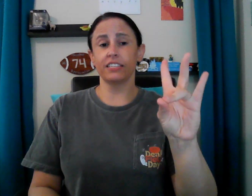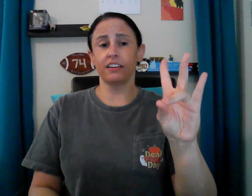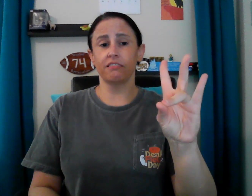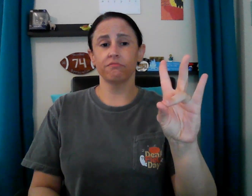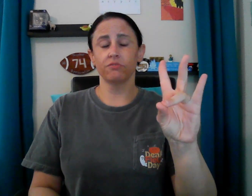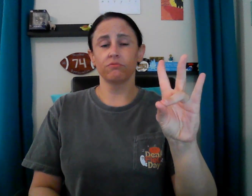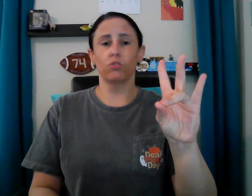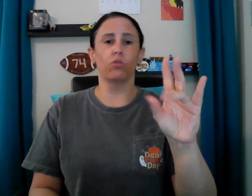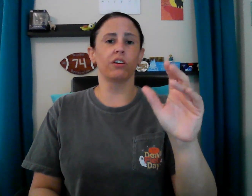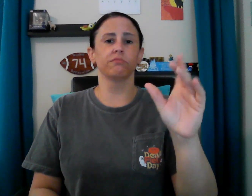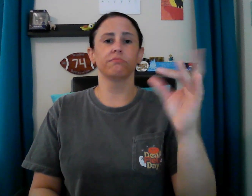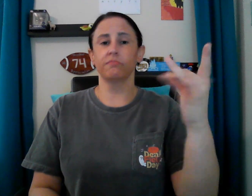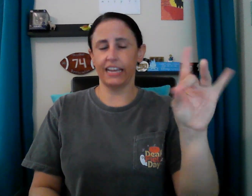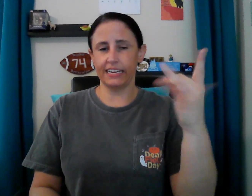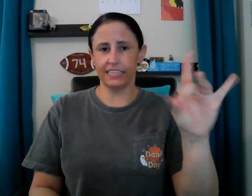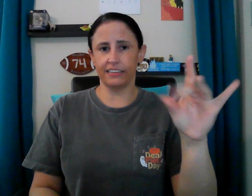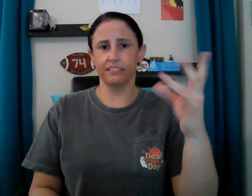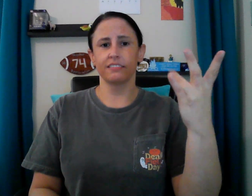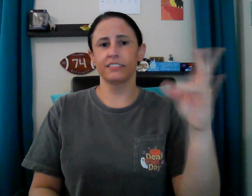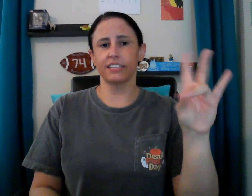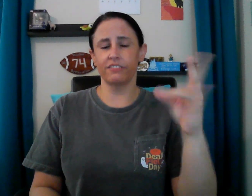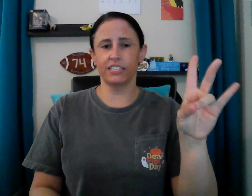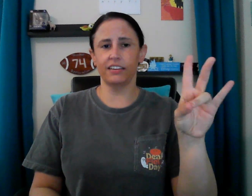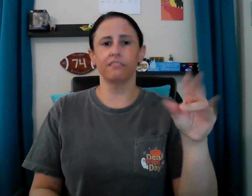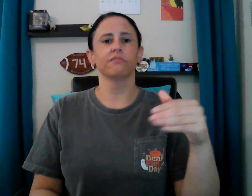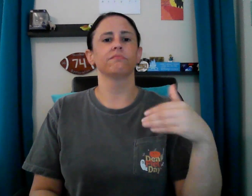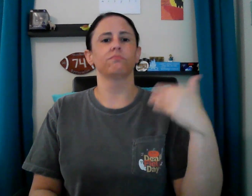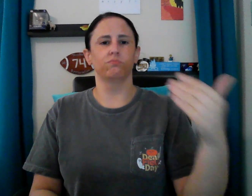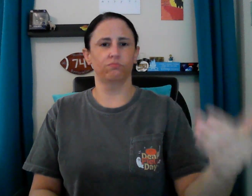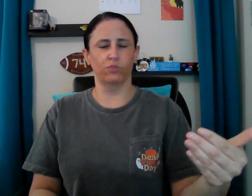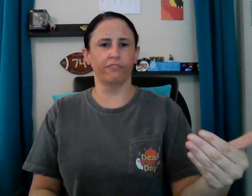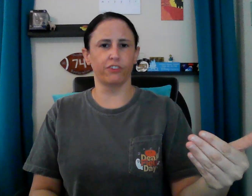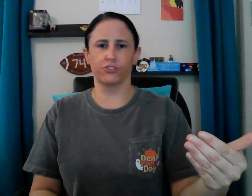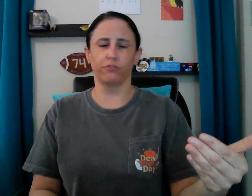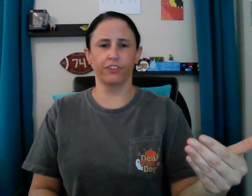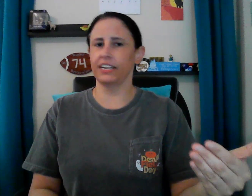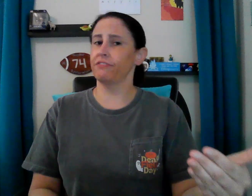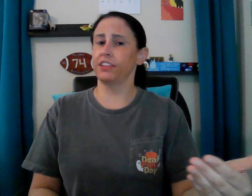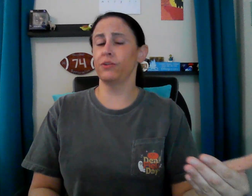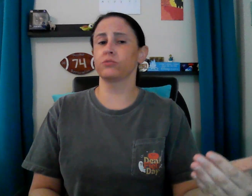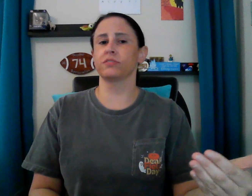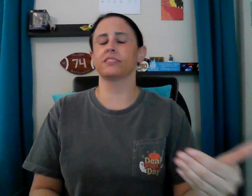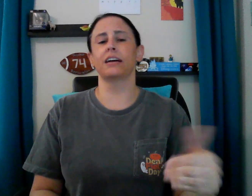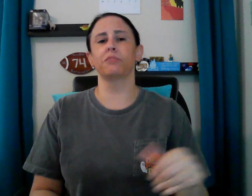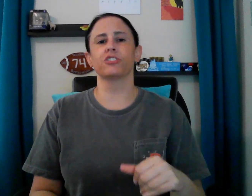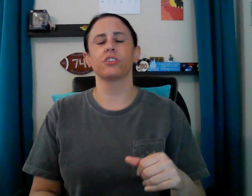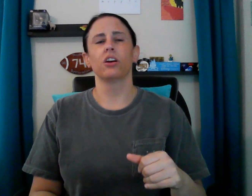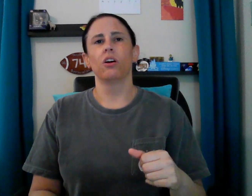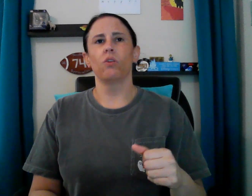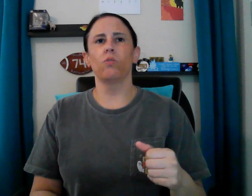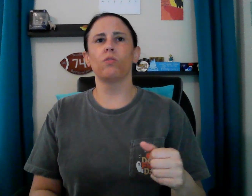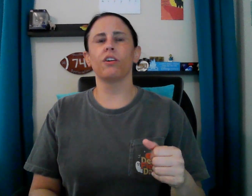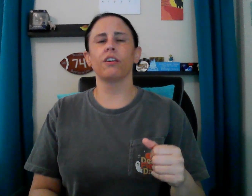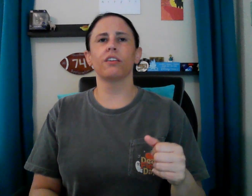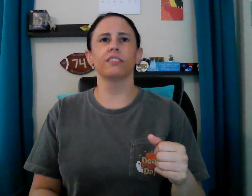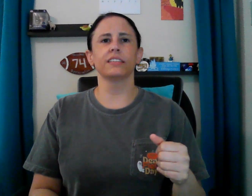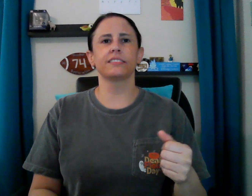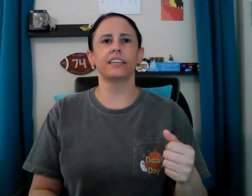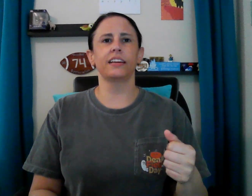1817, or 1817, when the first school for the deaf in the US was established. Or let's see,